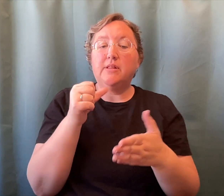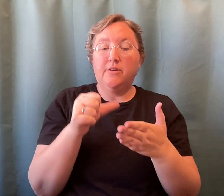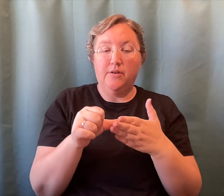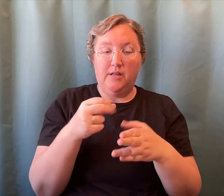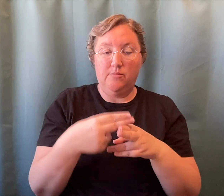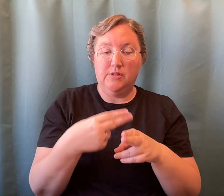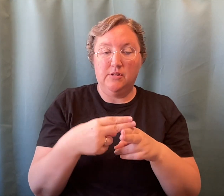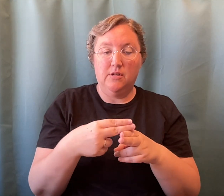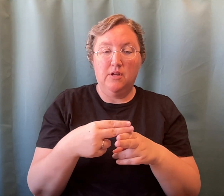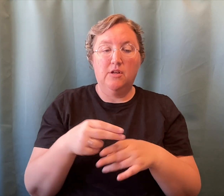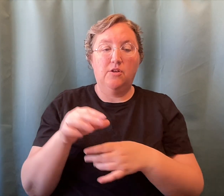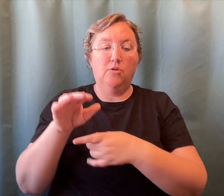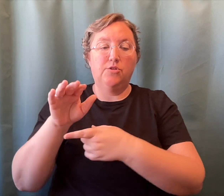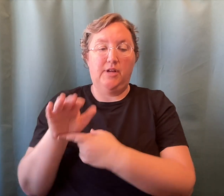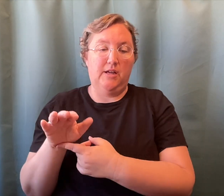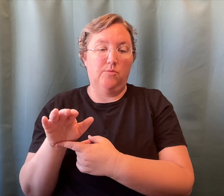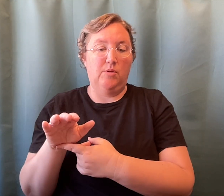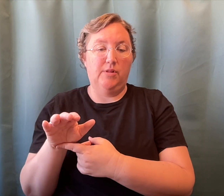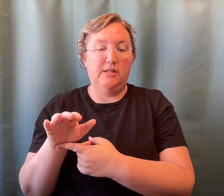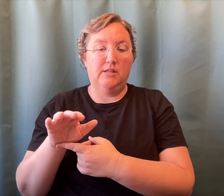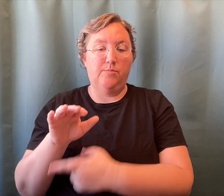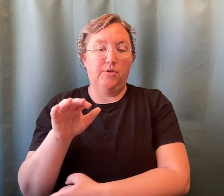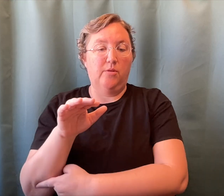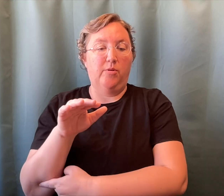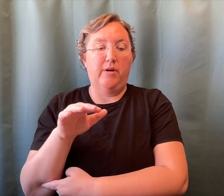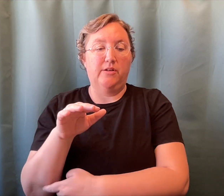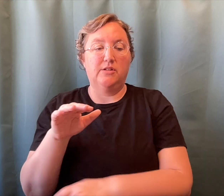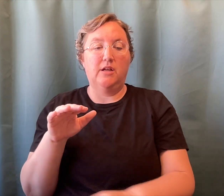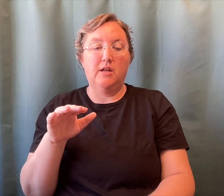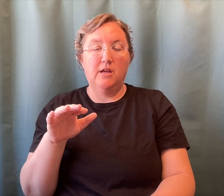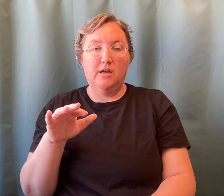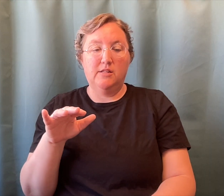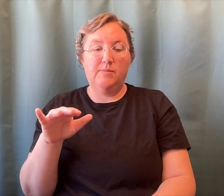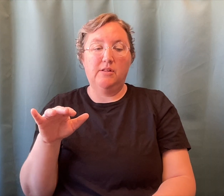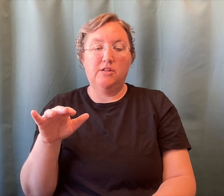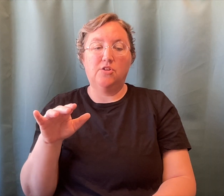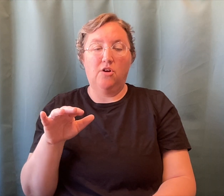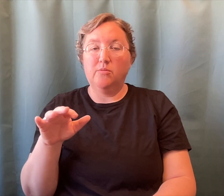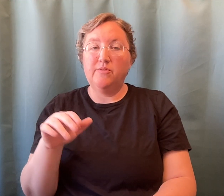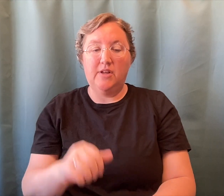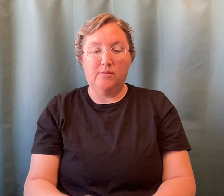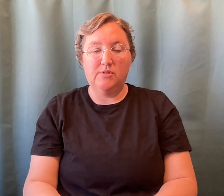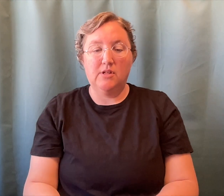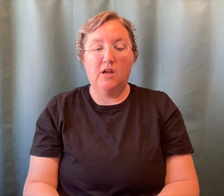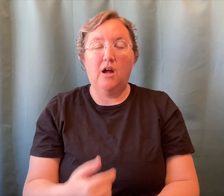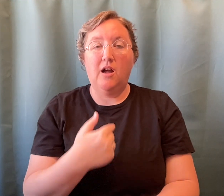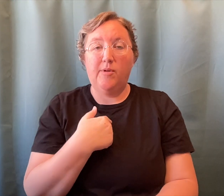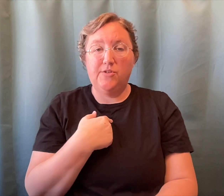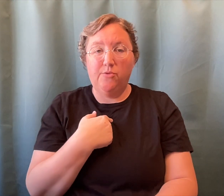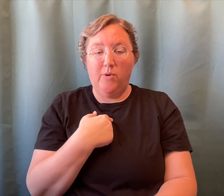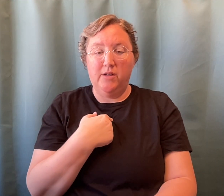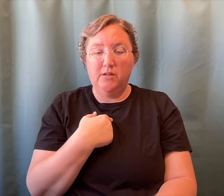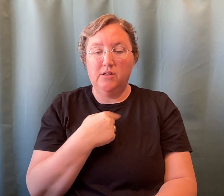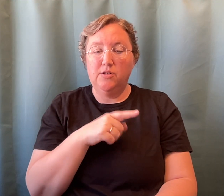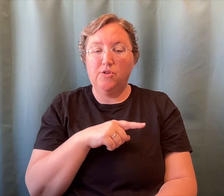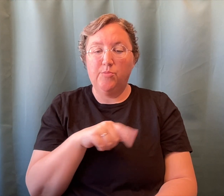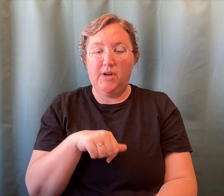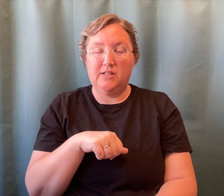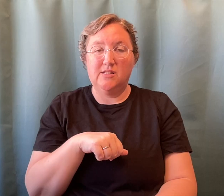3-letter names. You hold your hand in one place, keep your elbow by your side, and spell each column of names. I'm going to do one. You can practice the